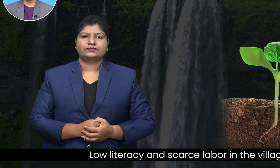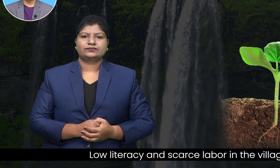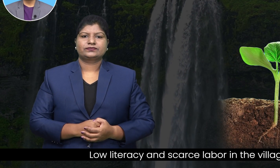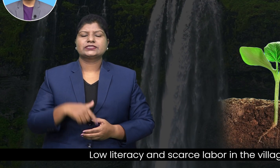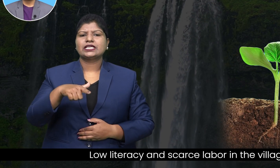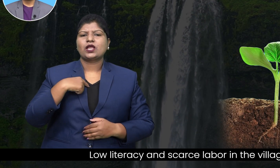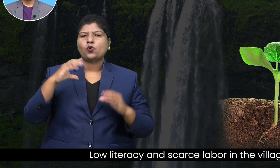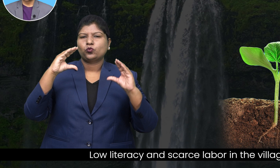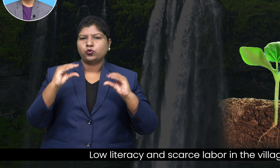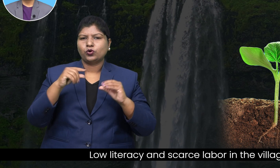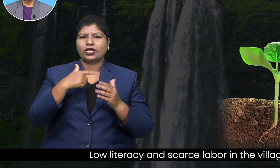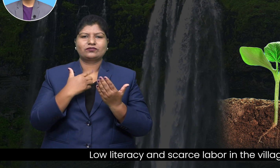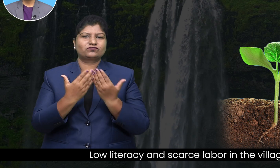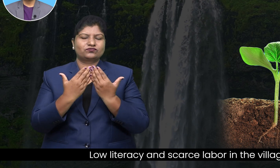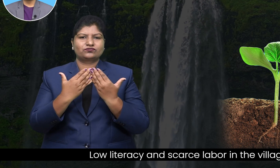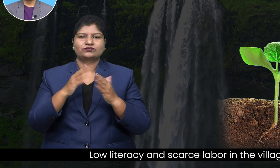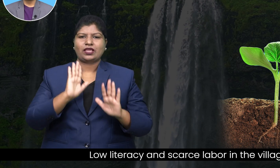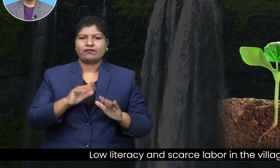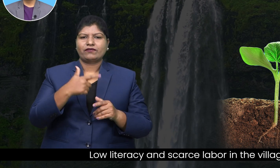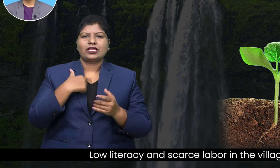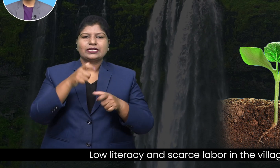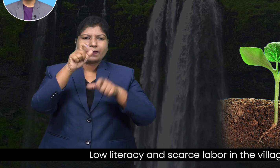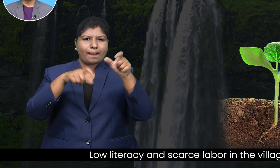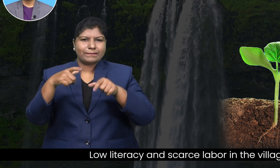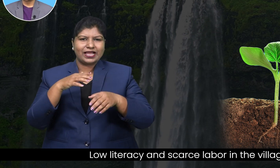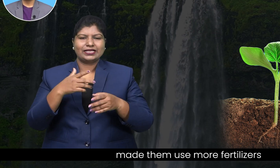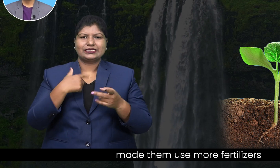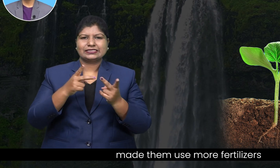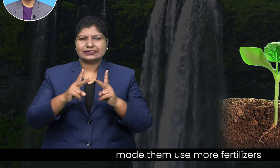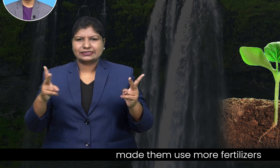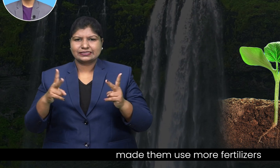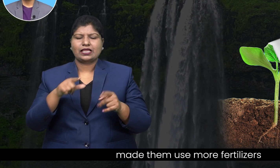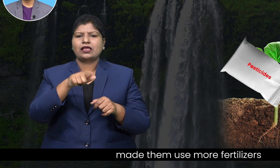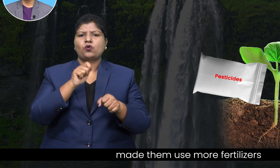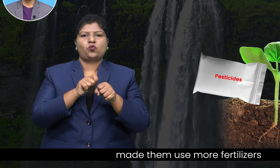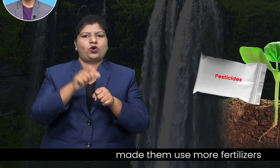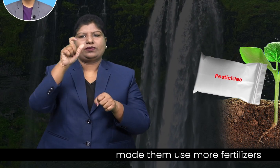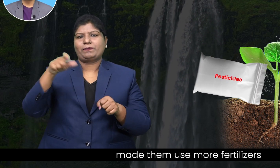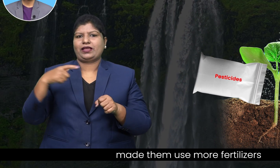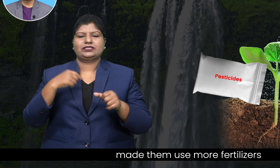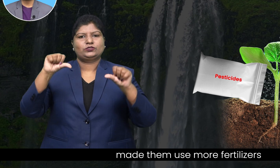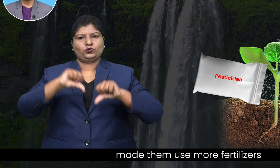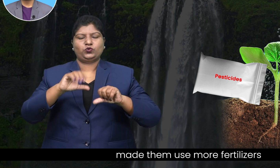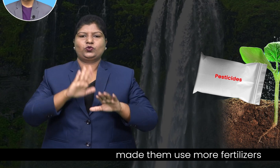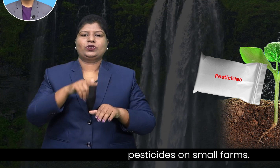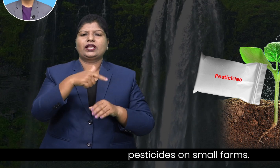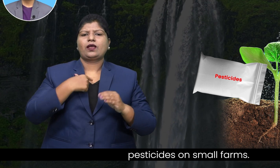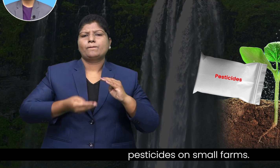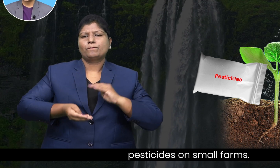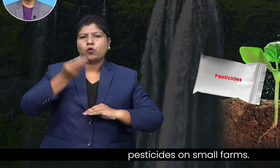Low literacy and scarce labor in the village made them use more